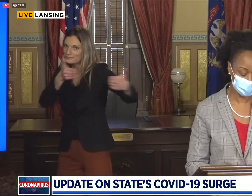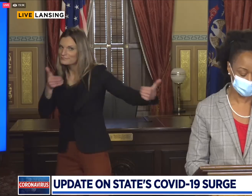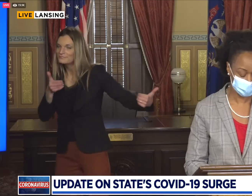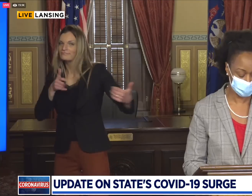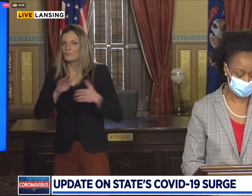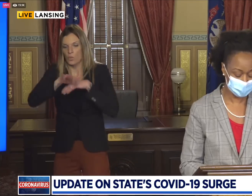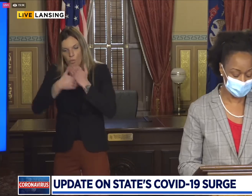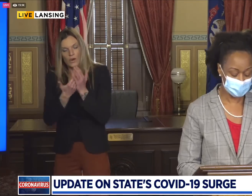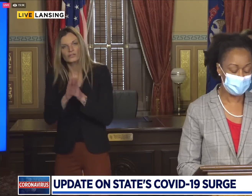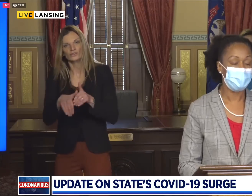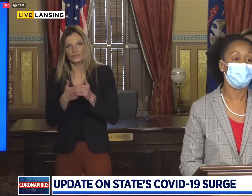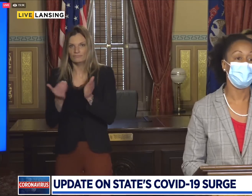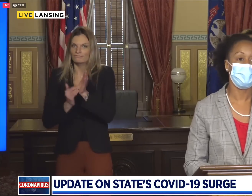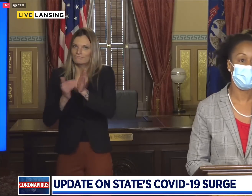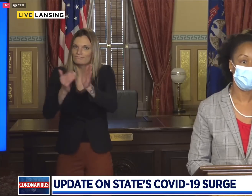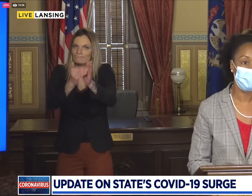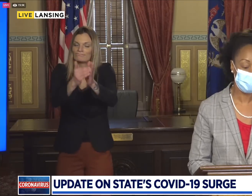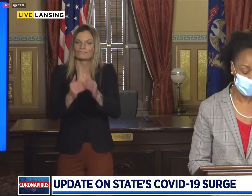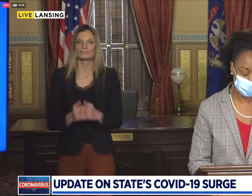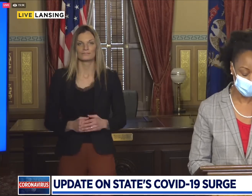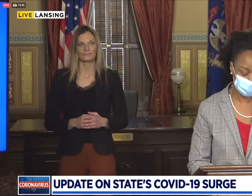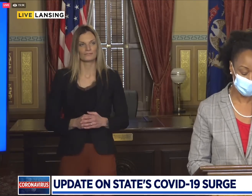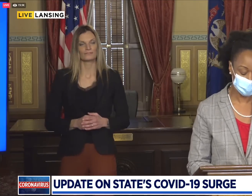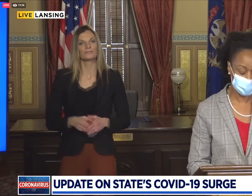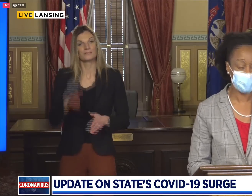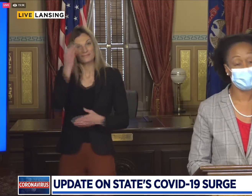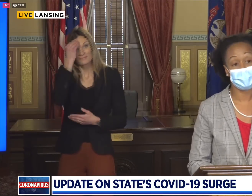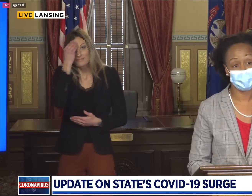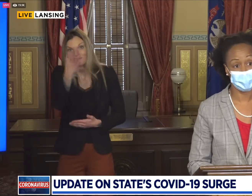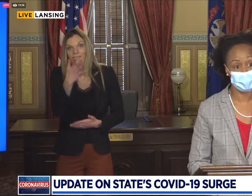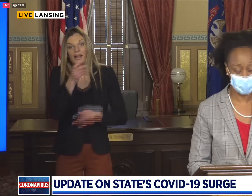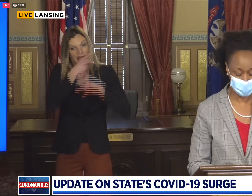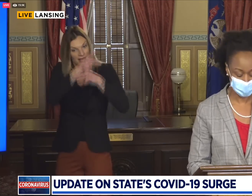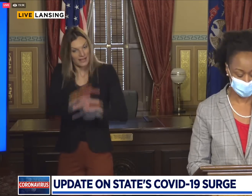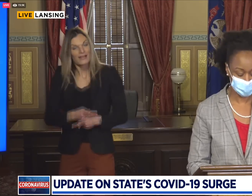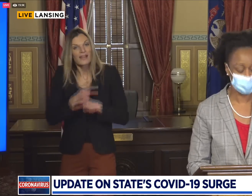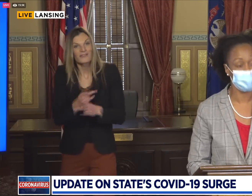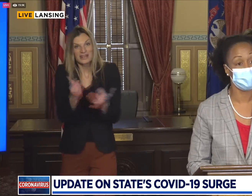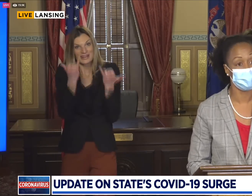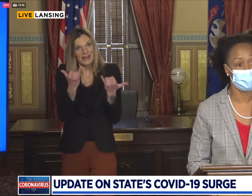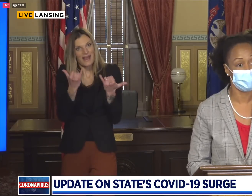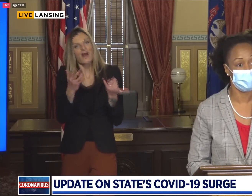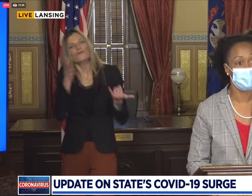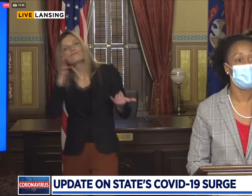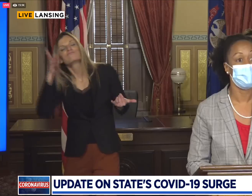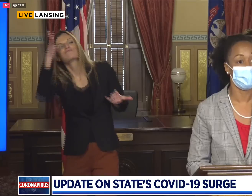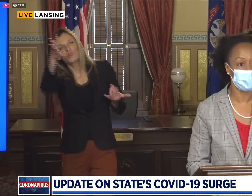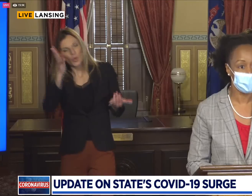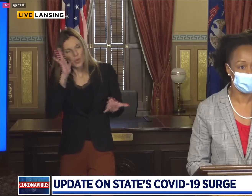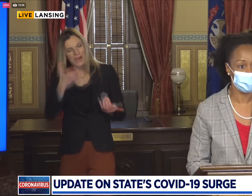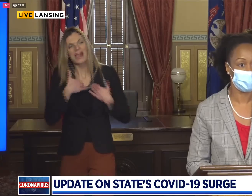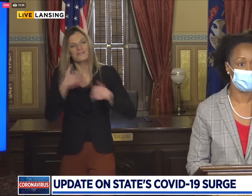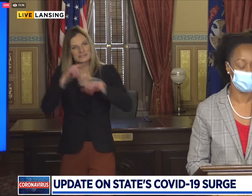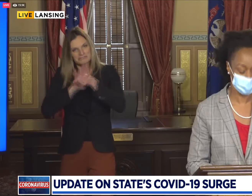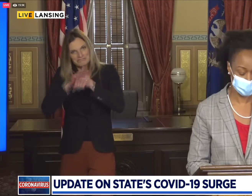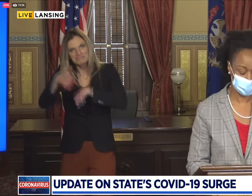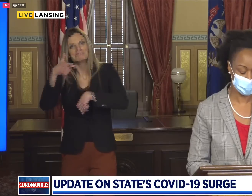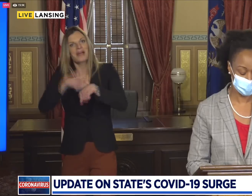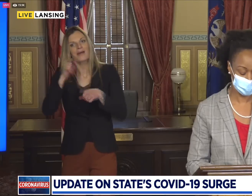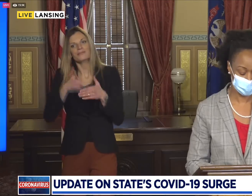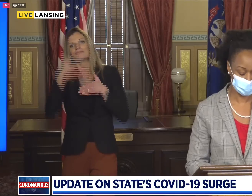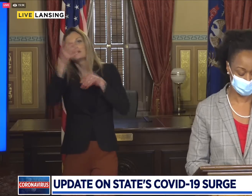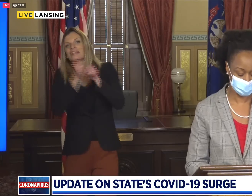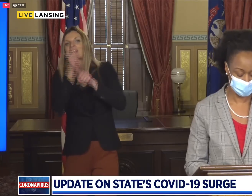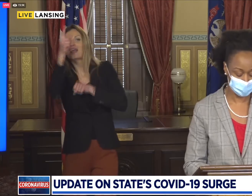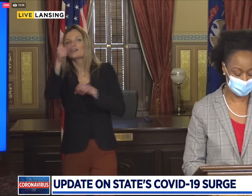with others. If you are smart now, you may be able to have a nice holiday with your loved ones alive at this time